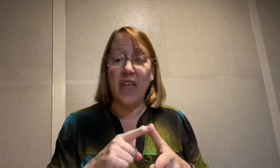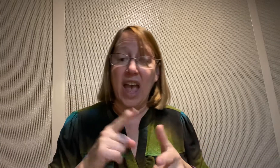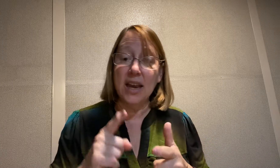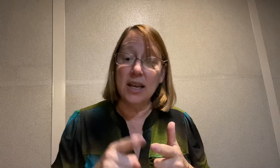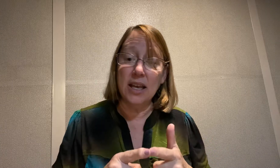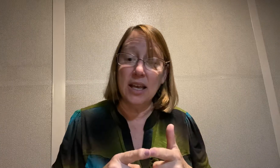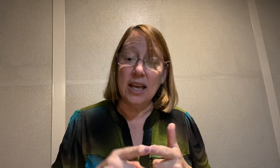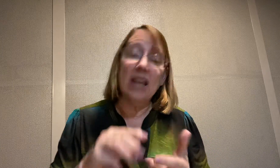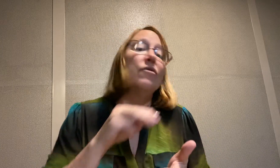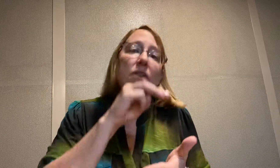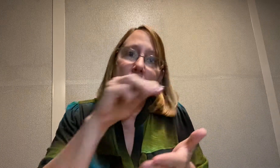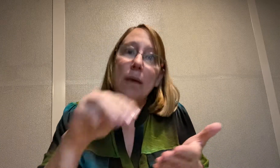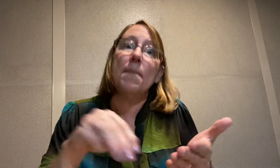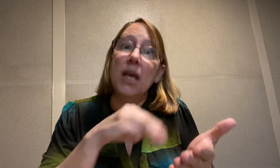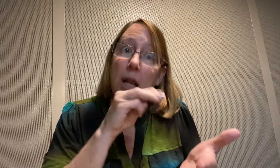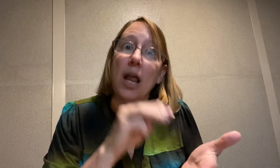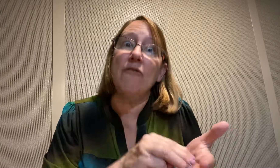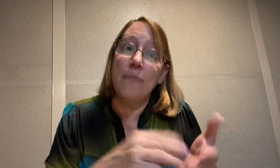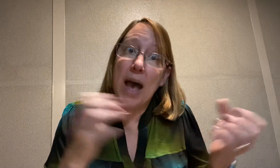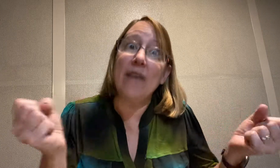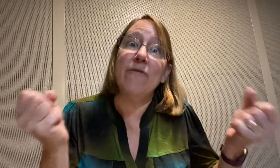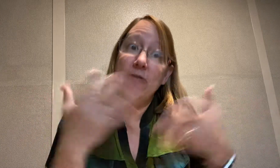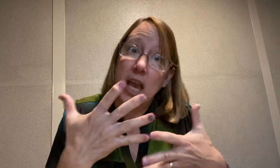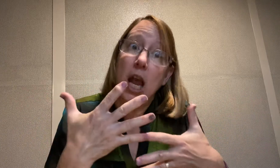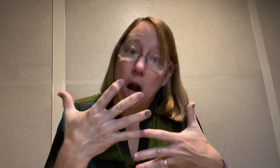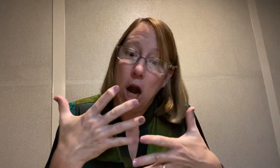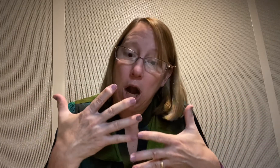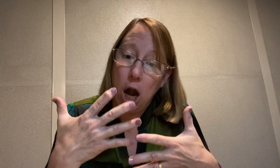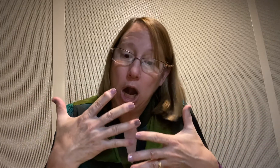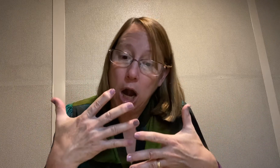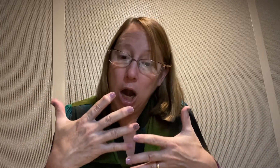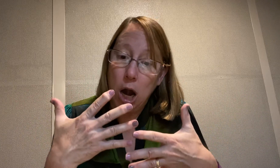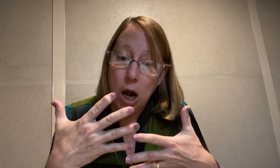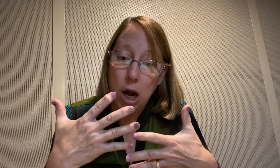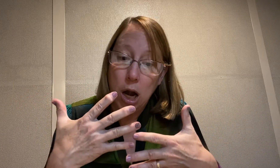then, even in the middle of my fear,